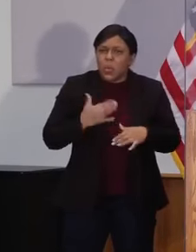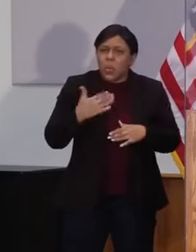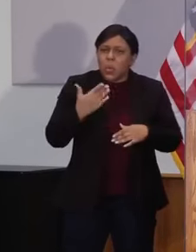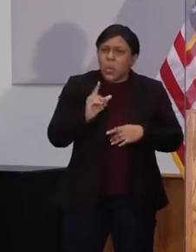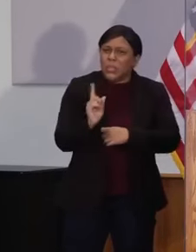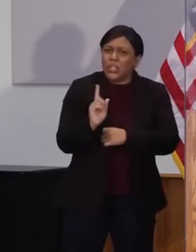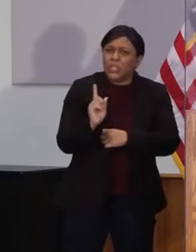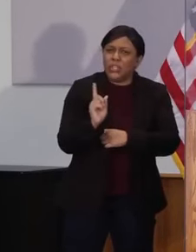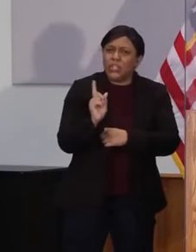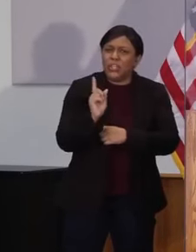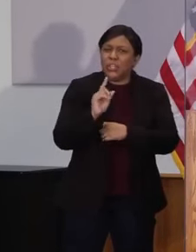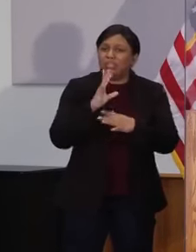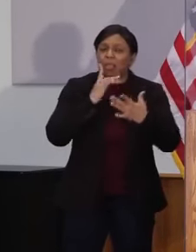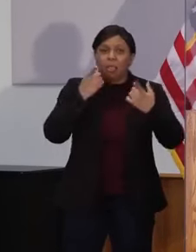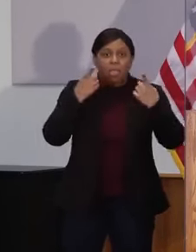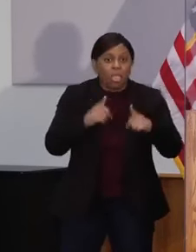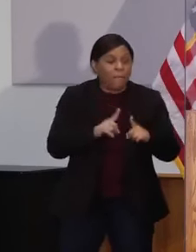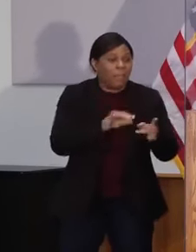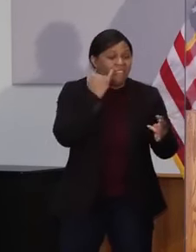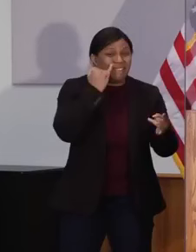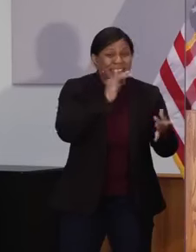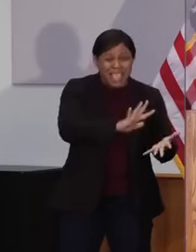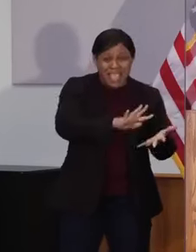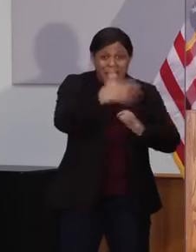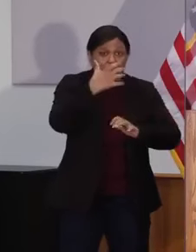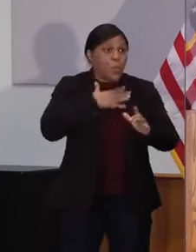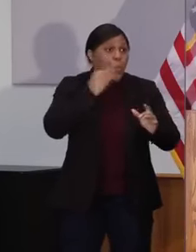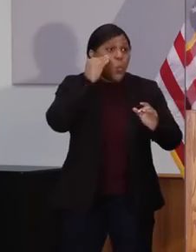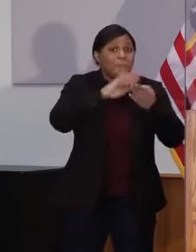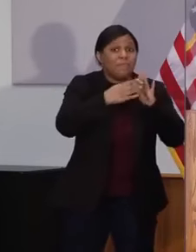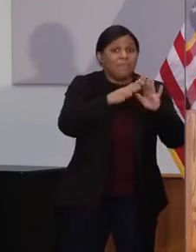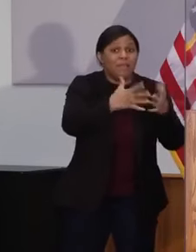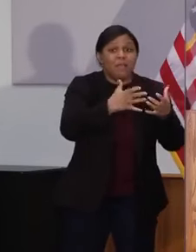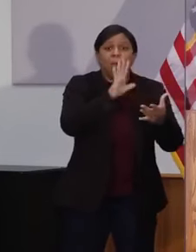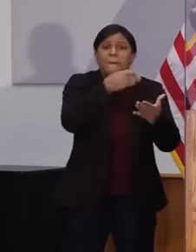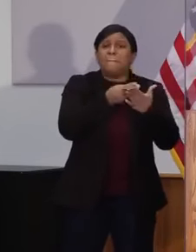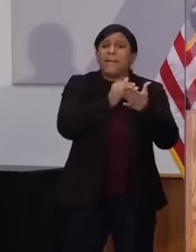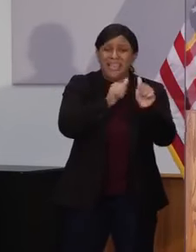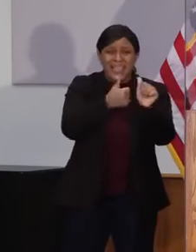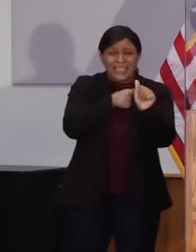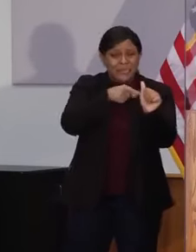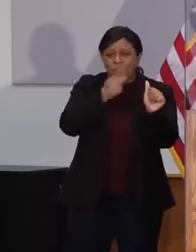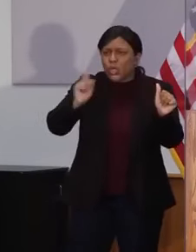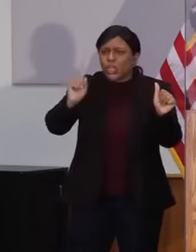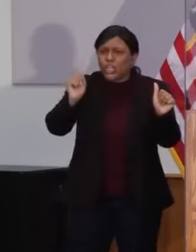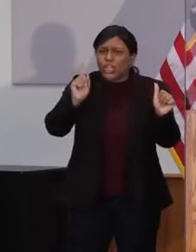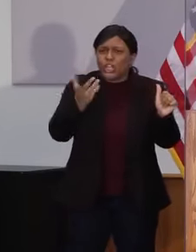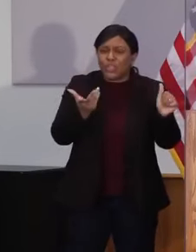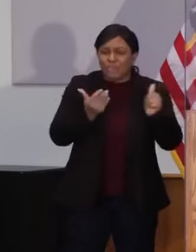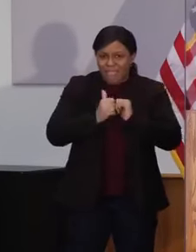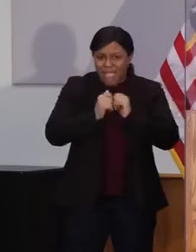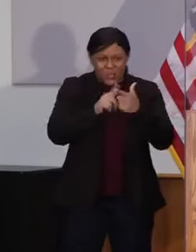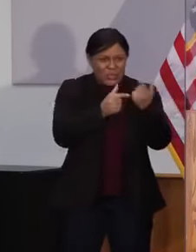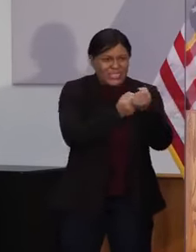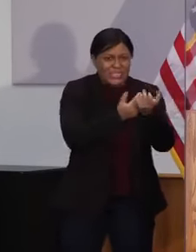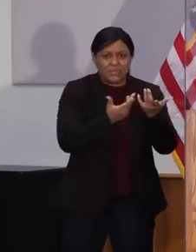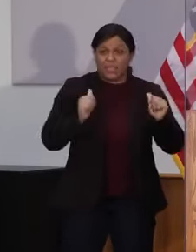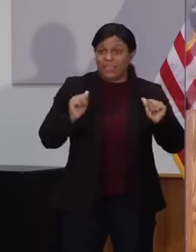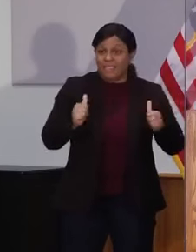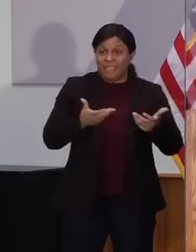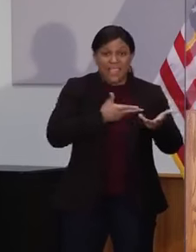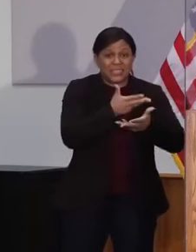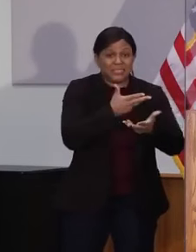disaster fund does not allow them to ask for funding for this, they want to know, is there a way that they could be promised